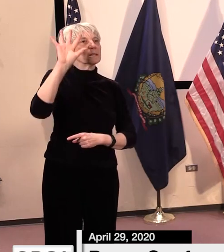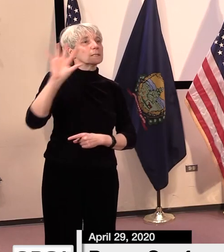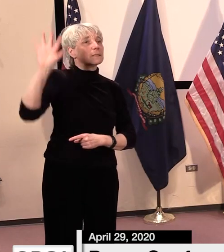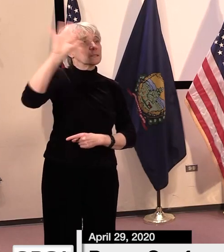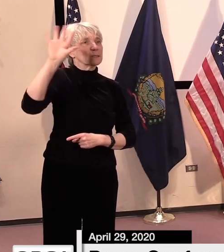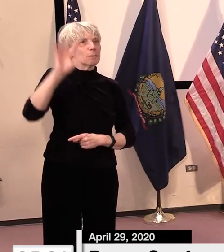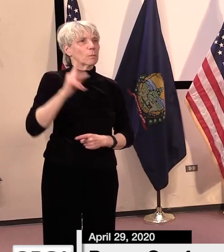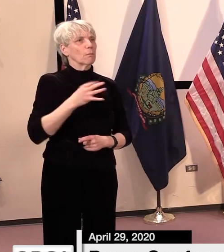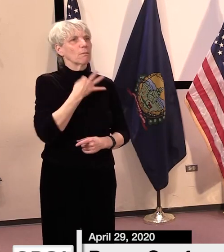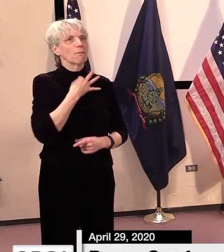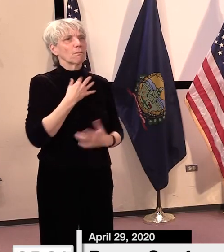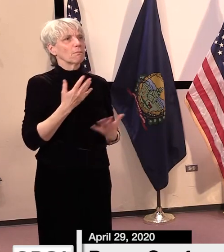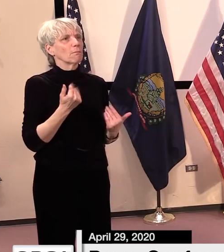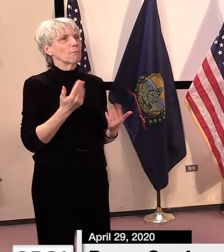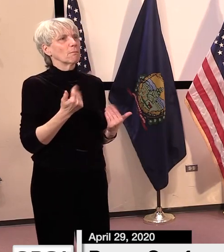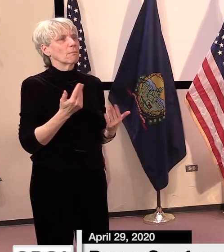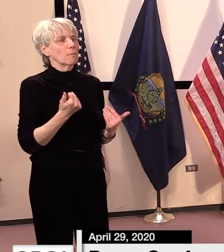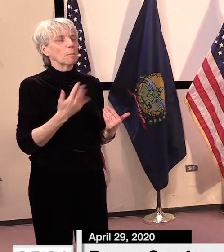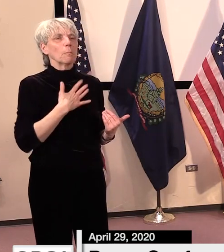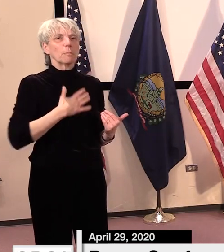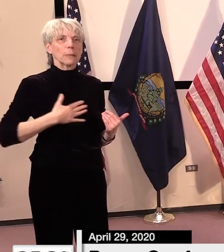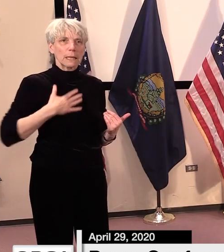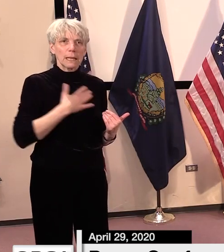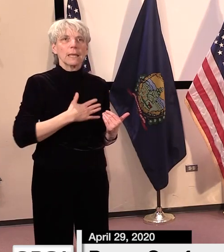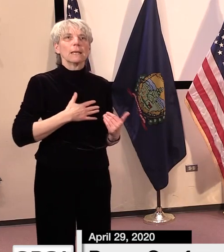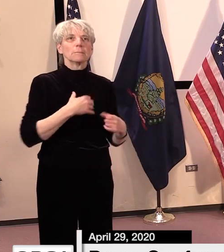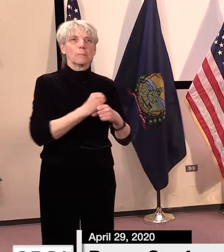love to see that map produced